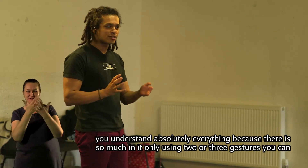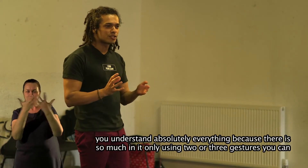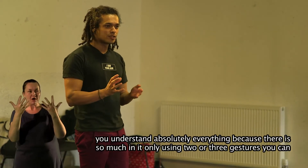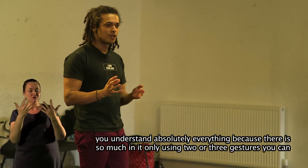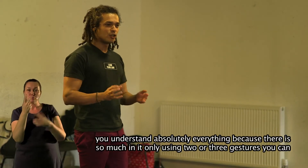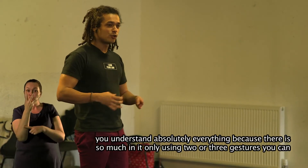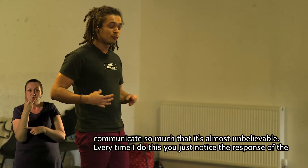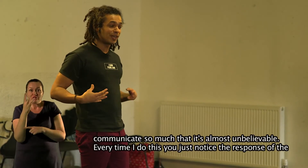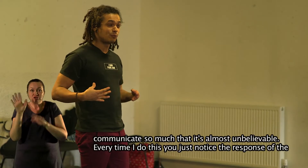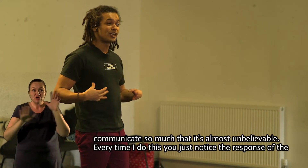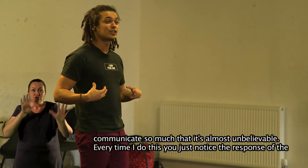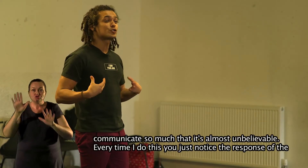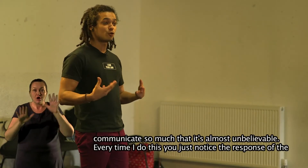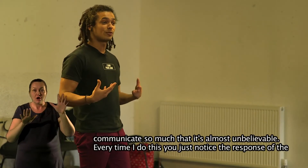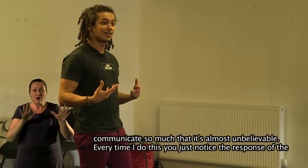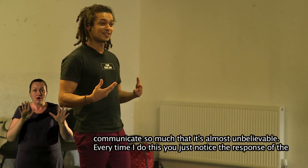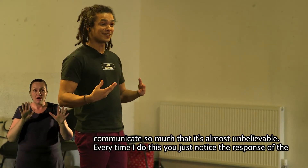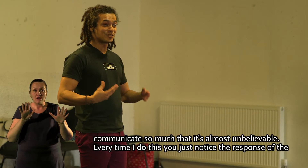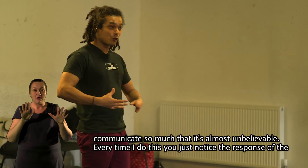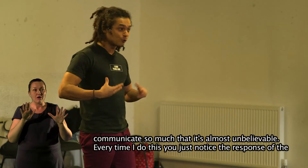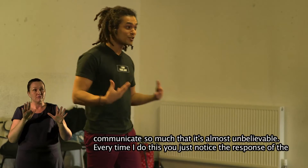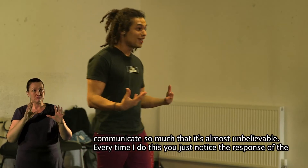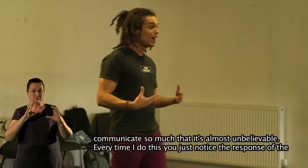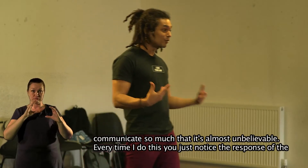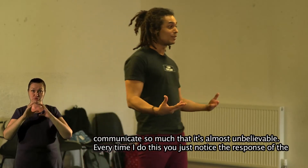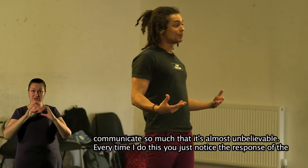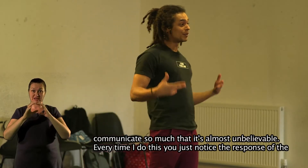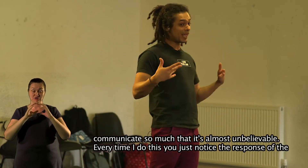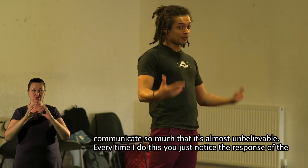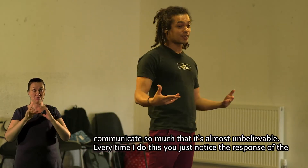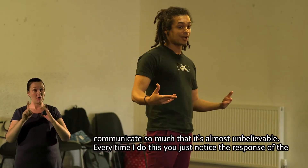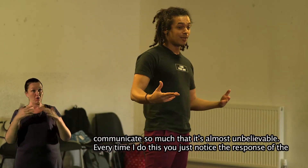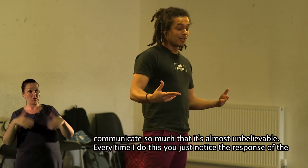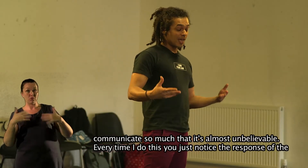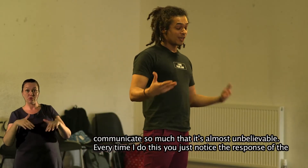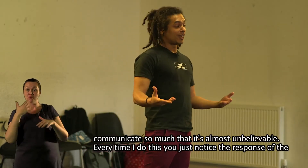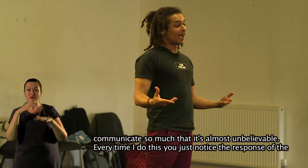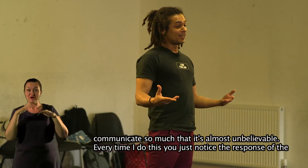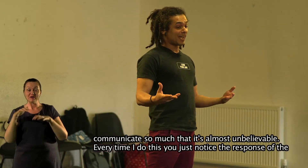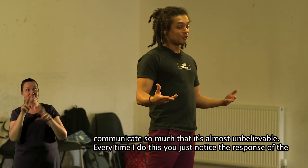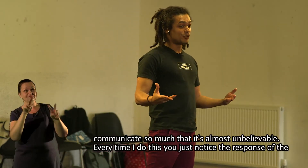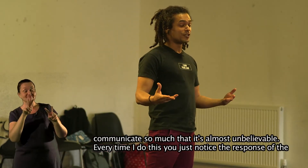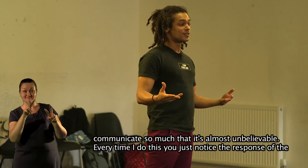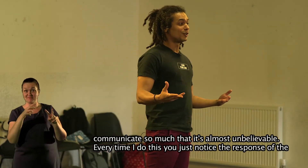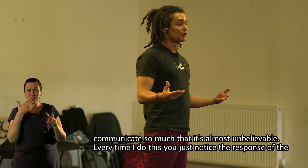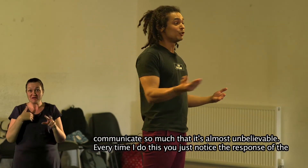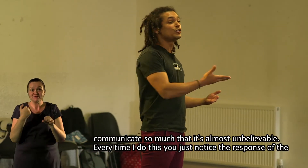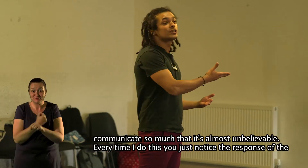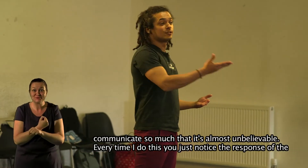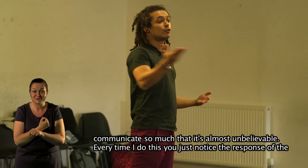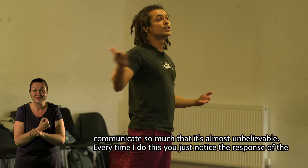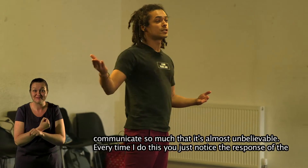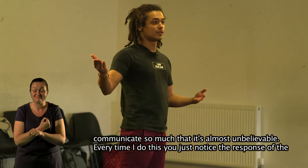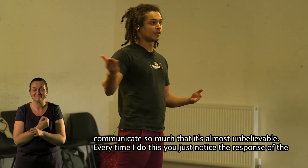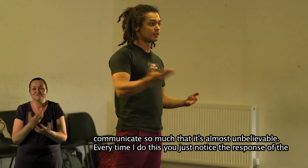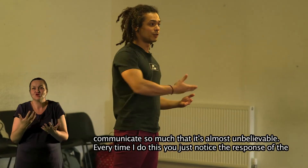3 gestures, you can communicate so much that it's always unbelievable every time I do this. You know, you